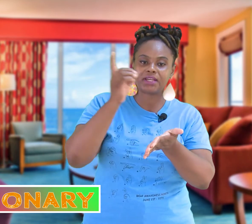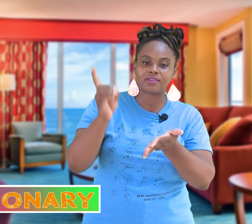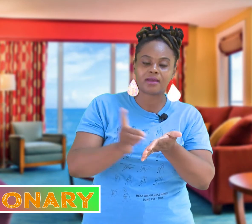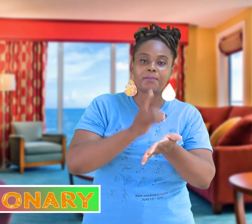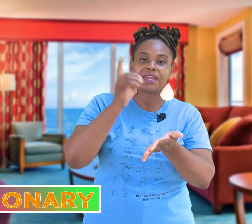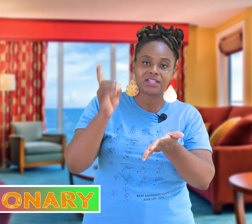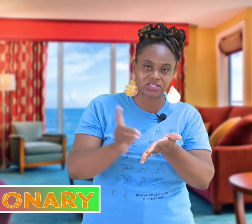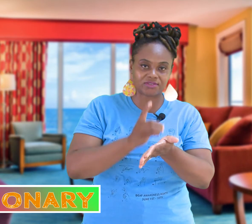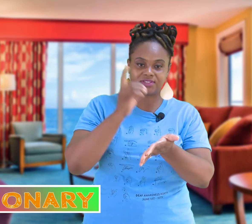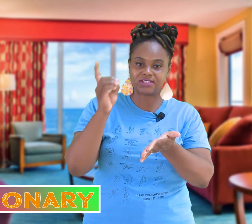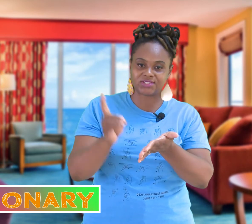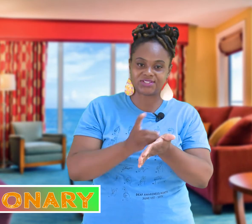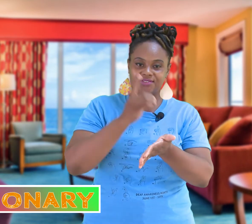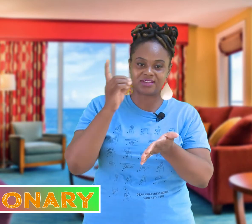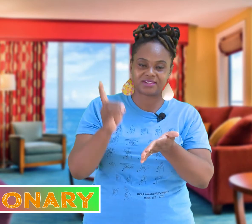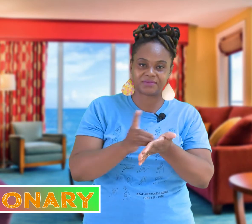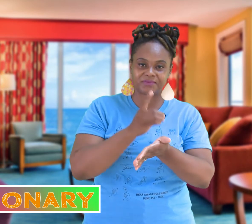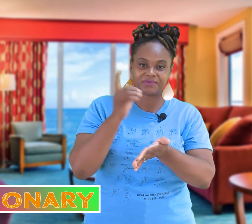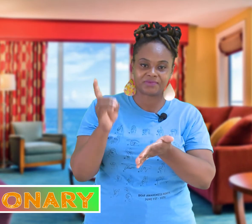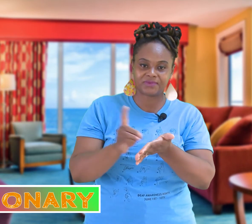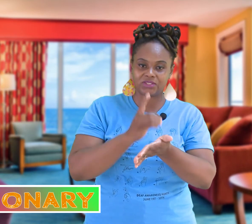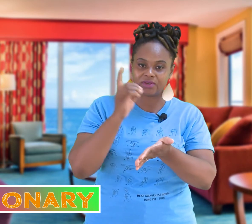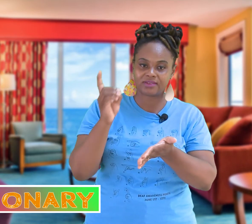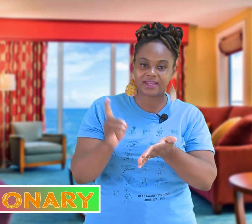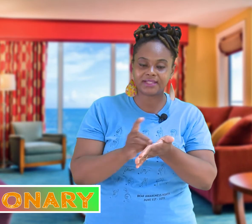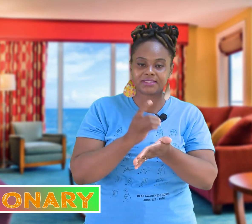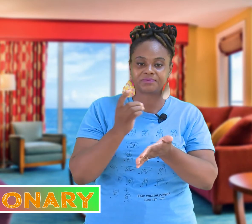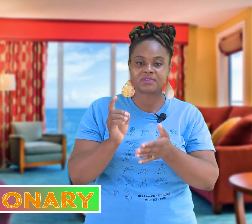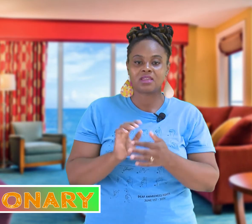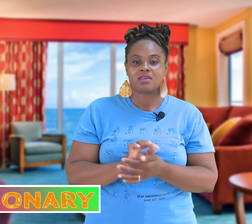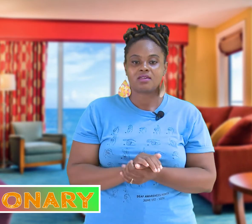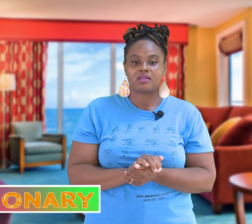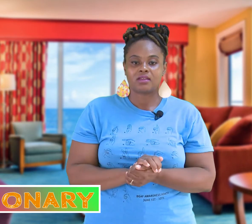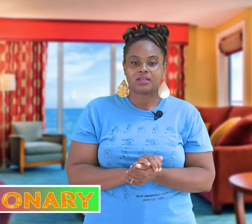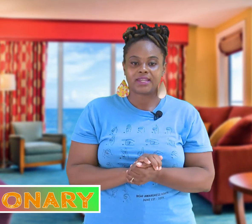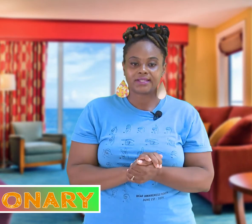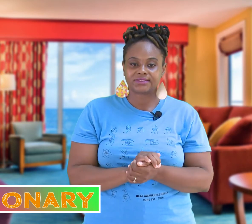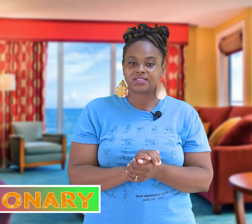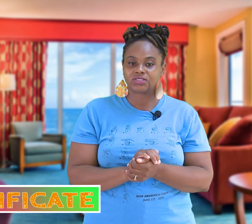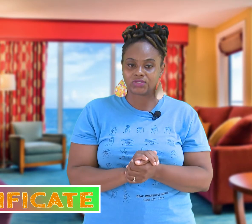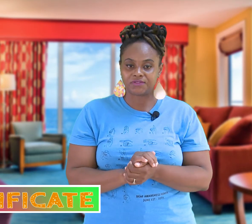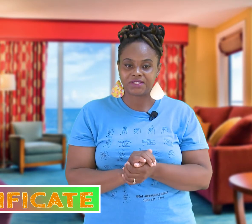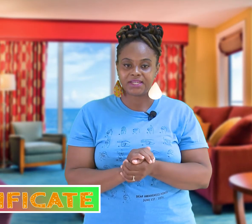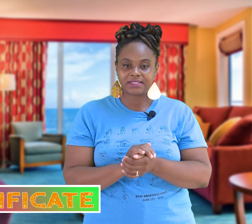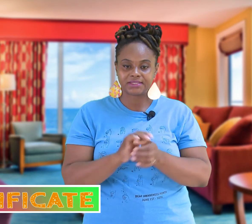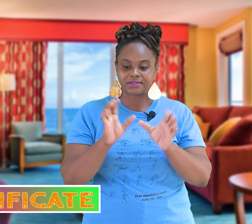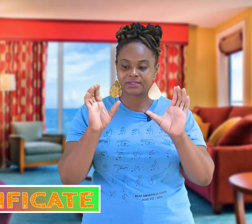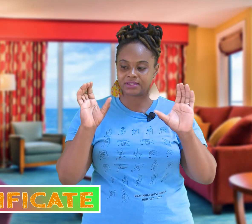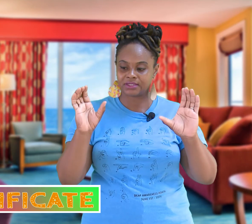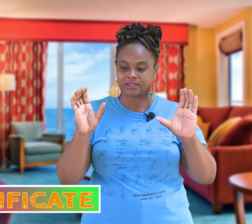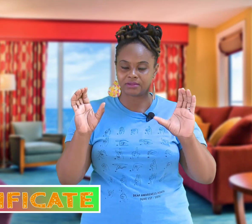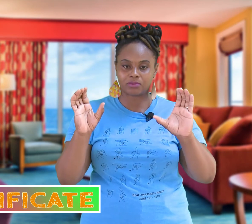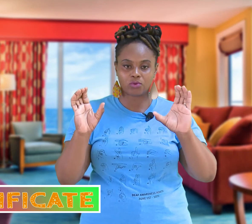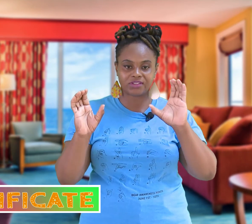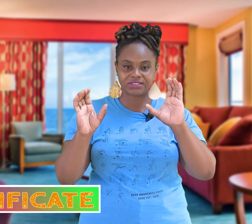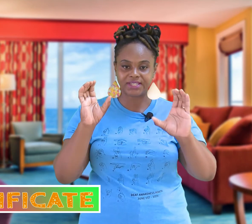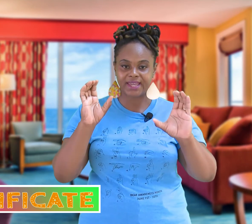the pages of the dictionary. Did you get that? Next, certificate. Both C